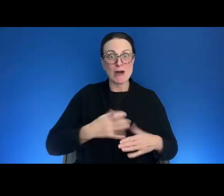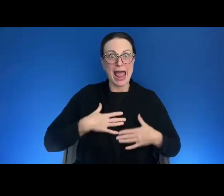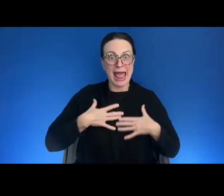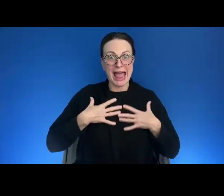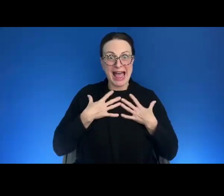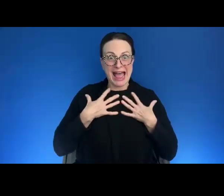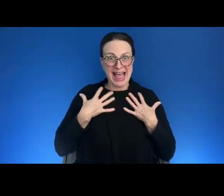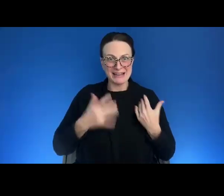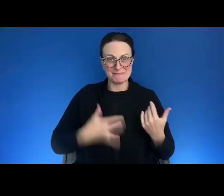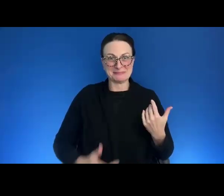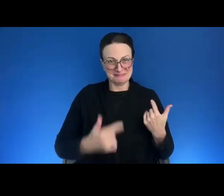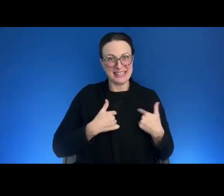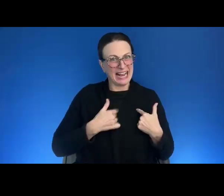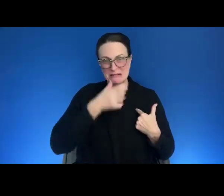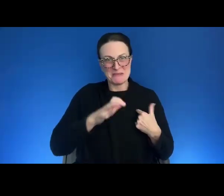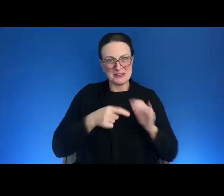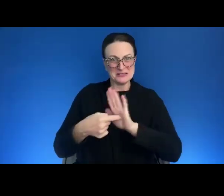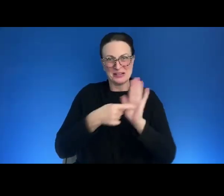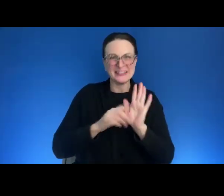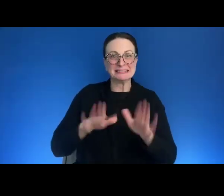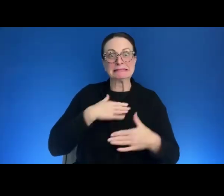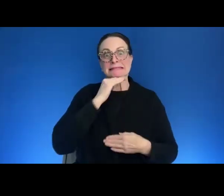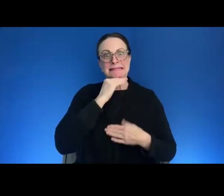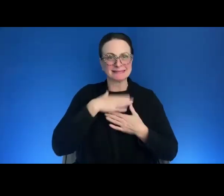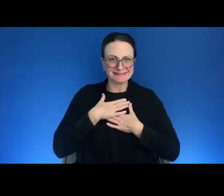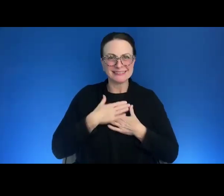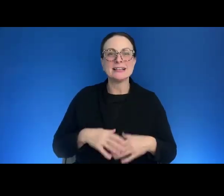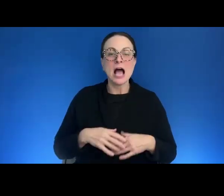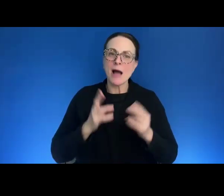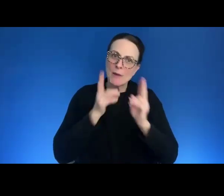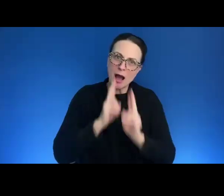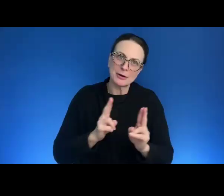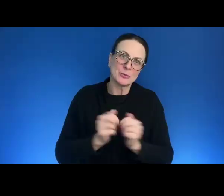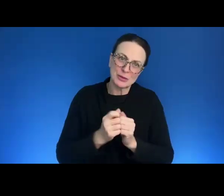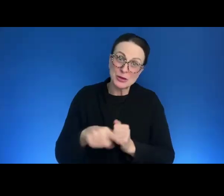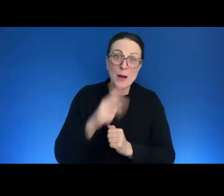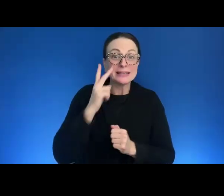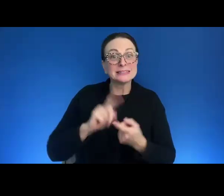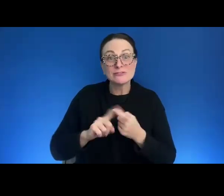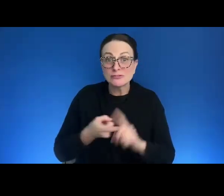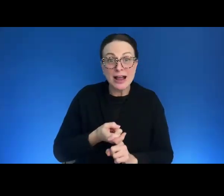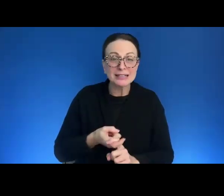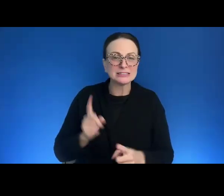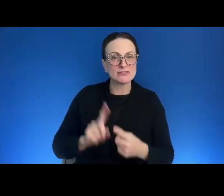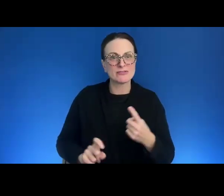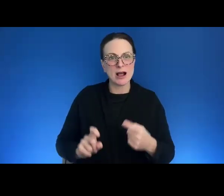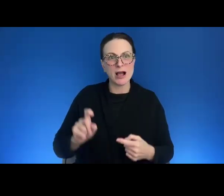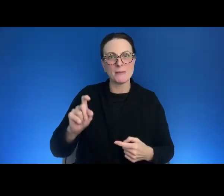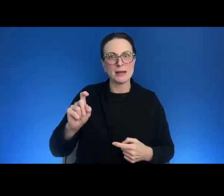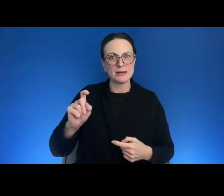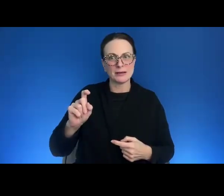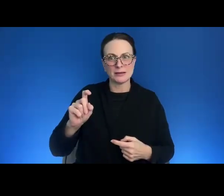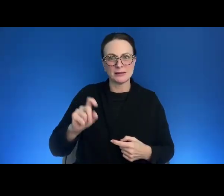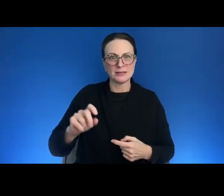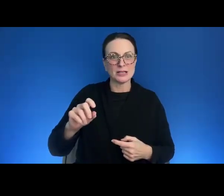really red. But yeah, I'm very honored to be here with you. I see some friends from like Constance from Mountain